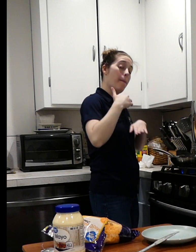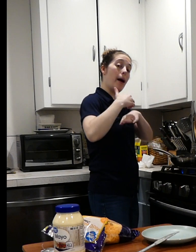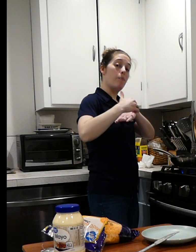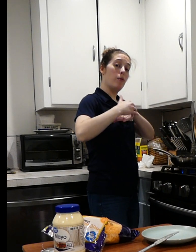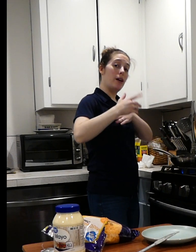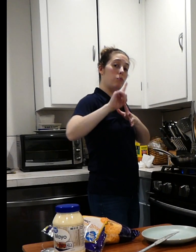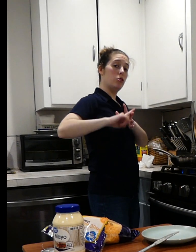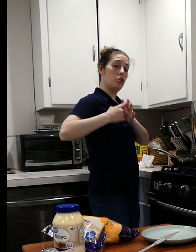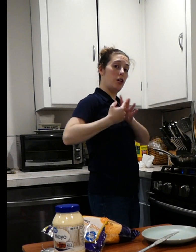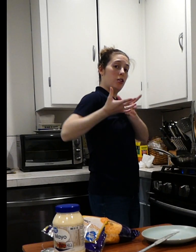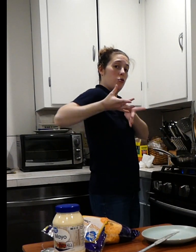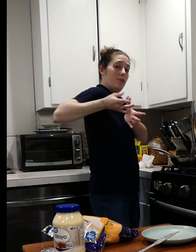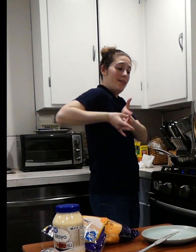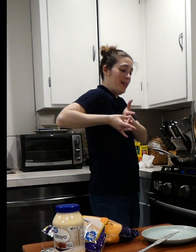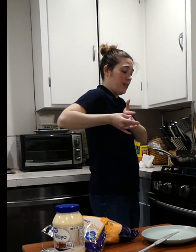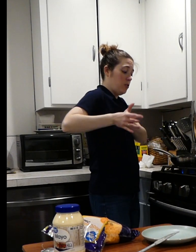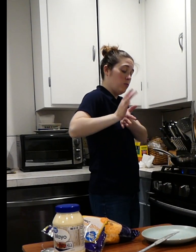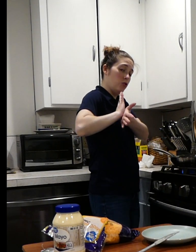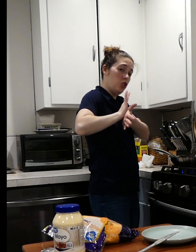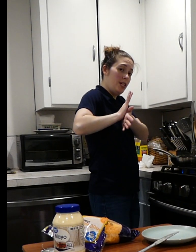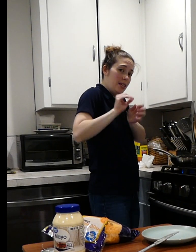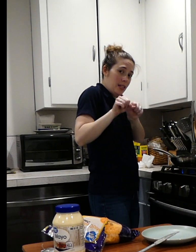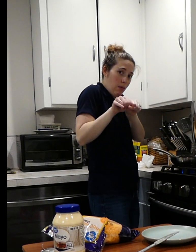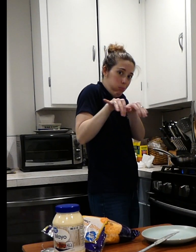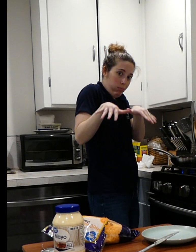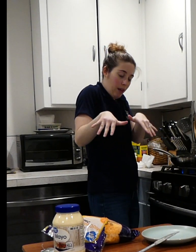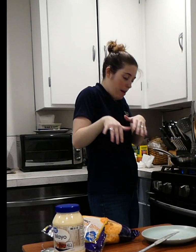My bread was starting to stick to the cheese that came out.